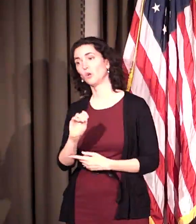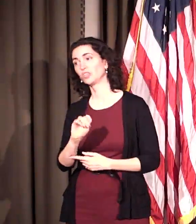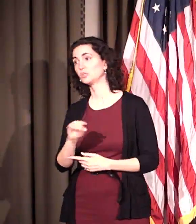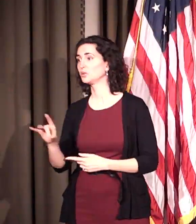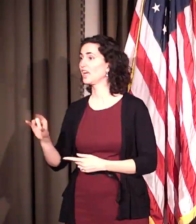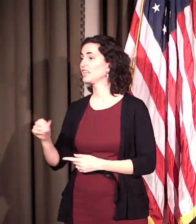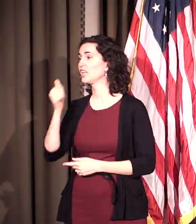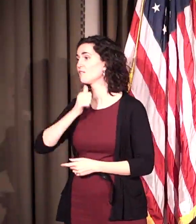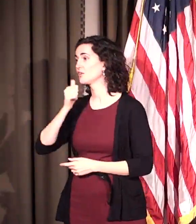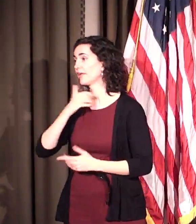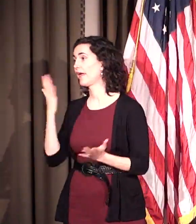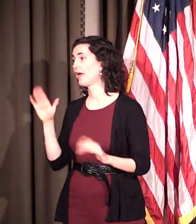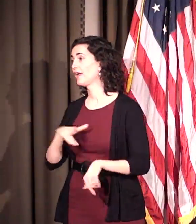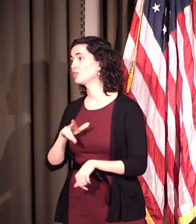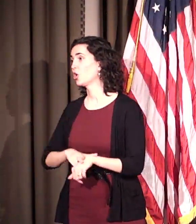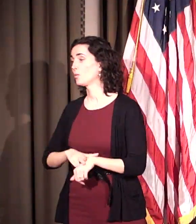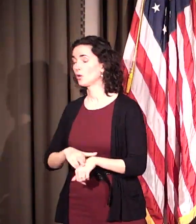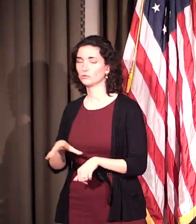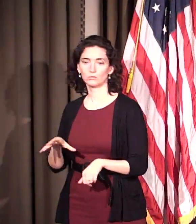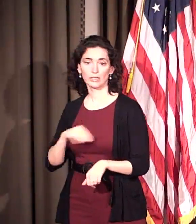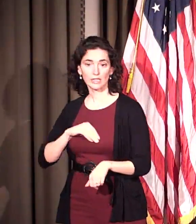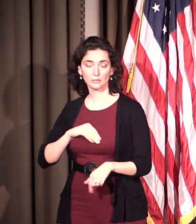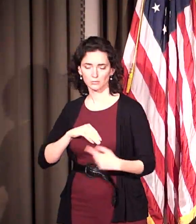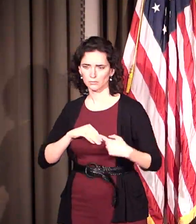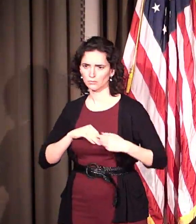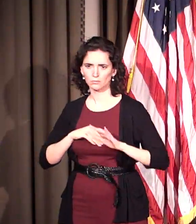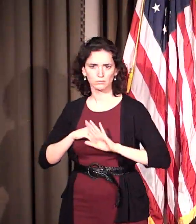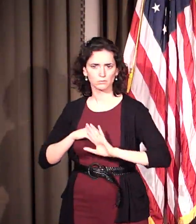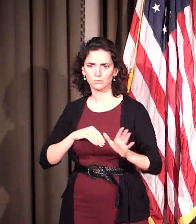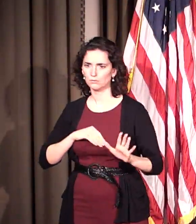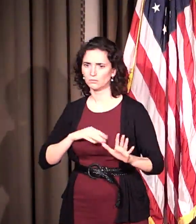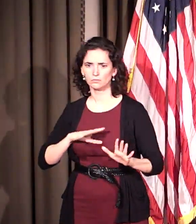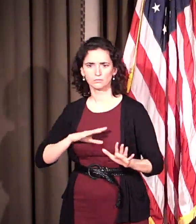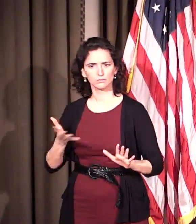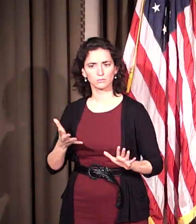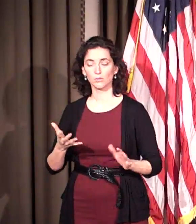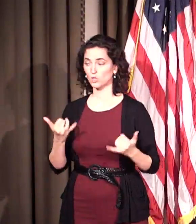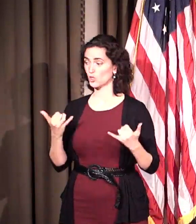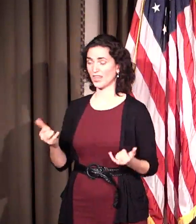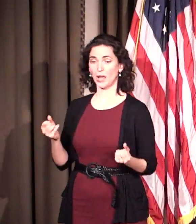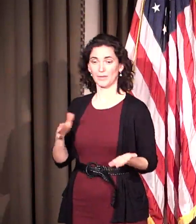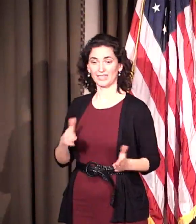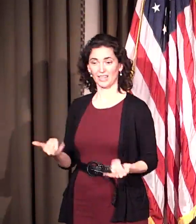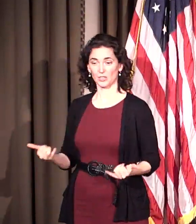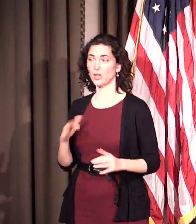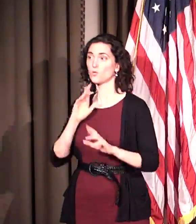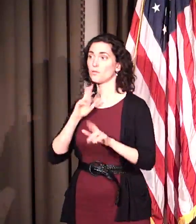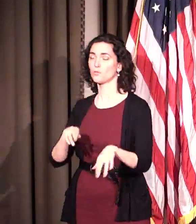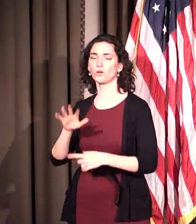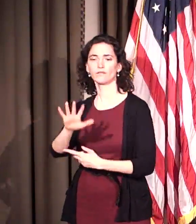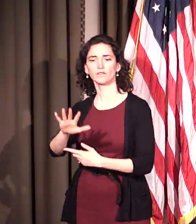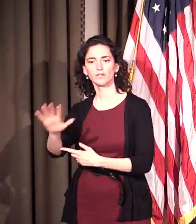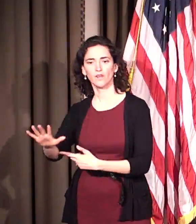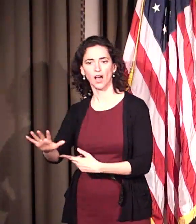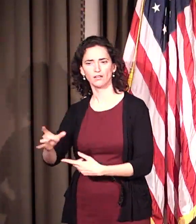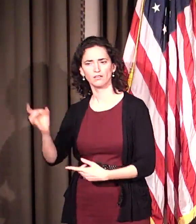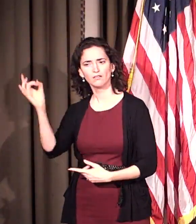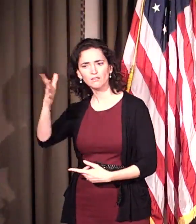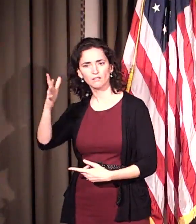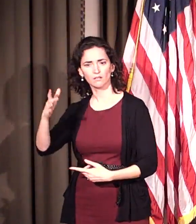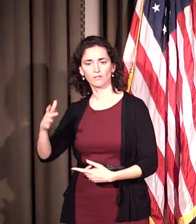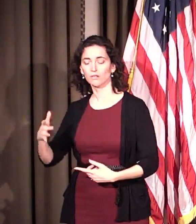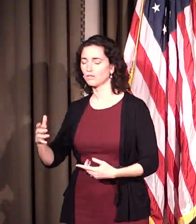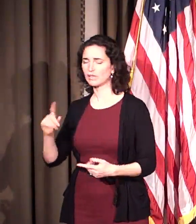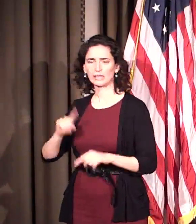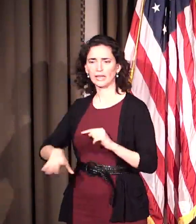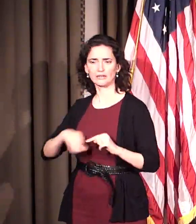to 80 new deaths every day. Today was 55. That cannot be something that we accept. That's reflective of the amount of risk and transmission that's happening